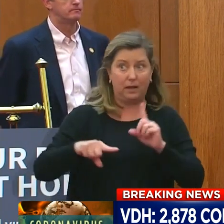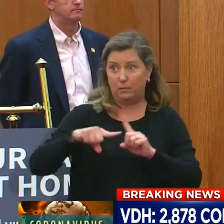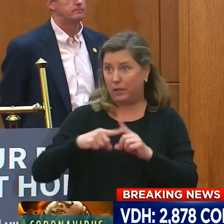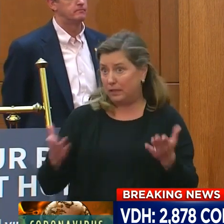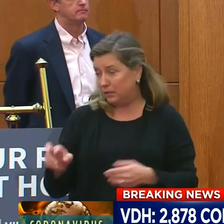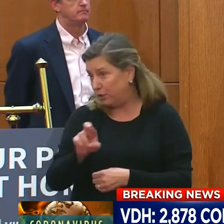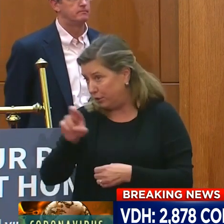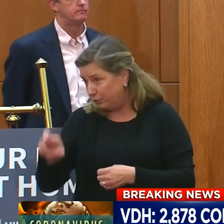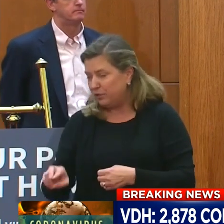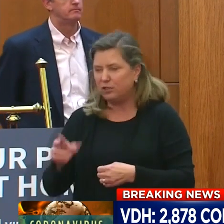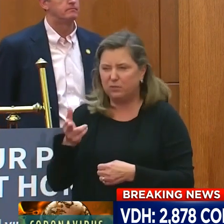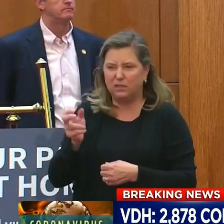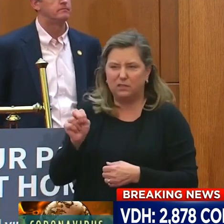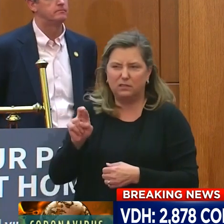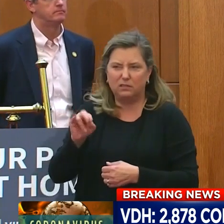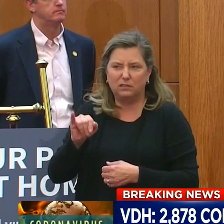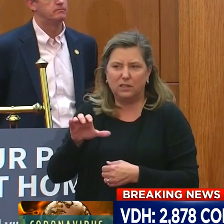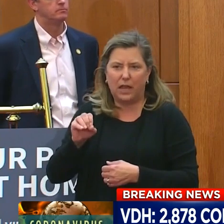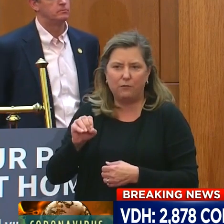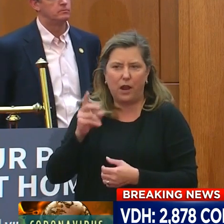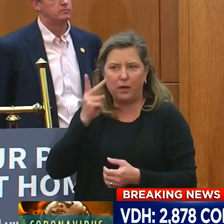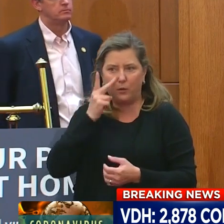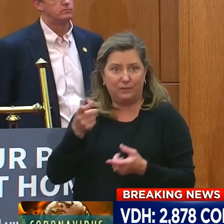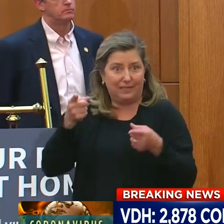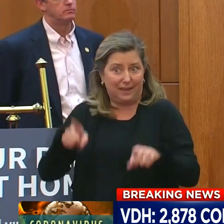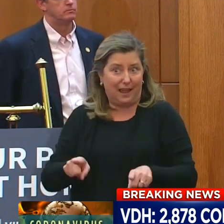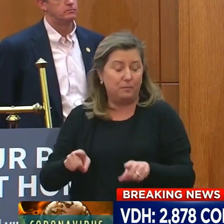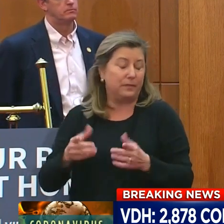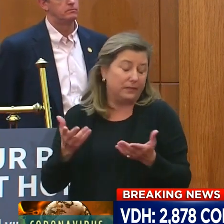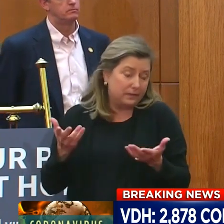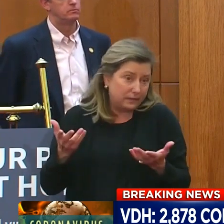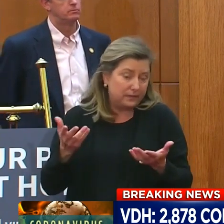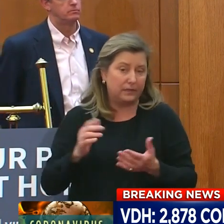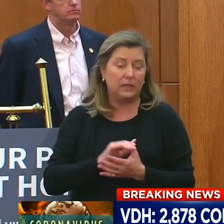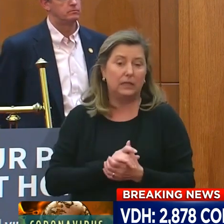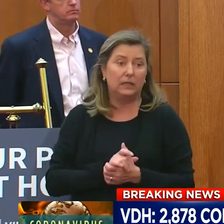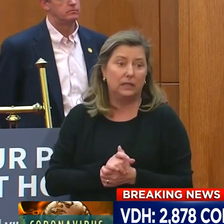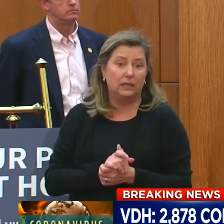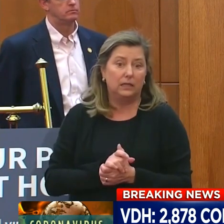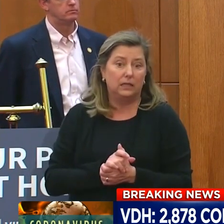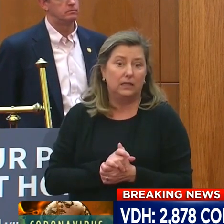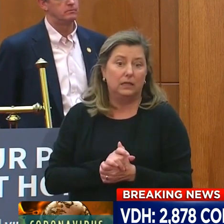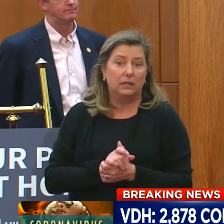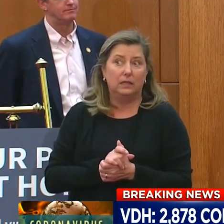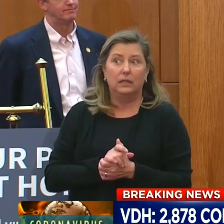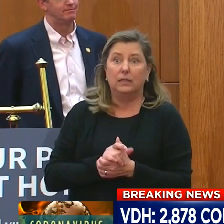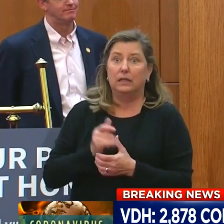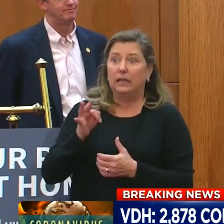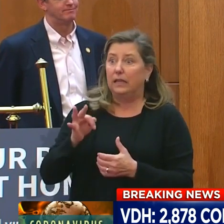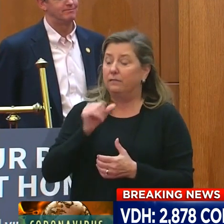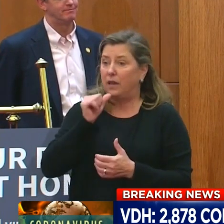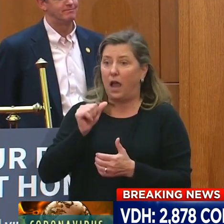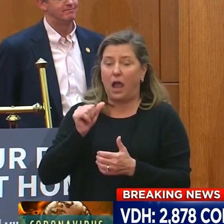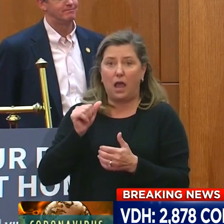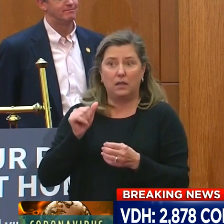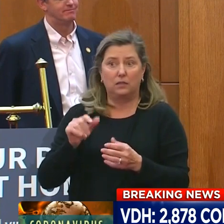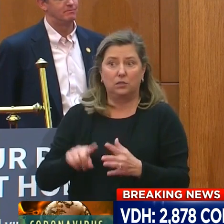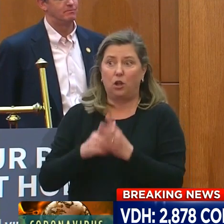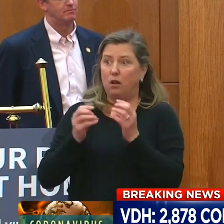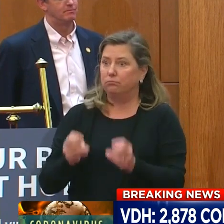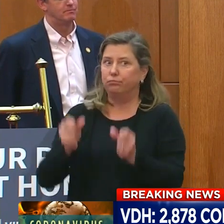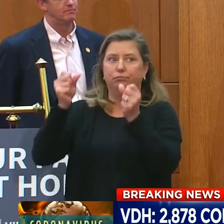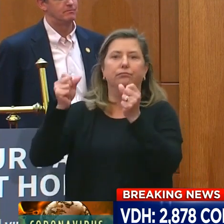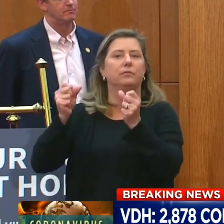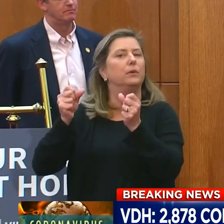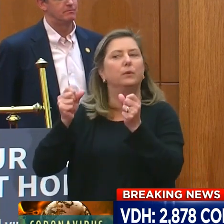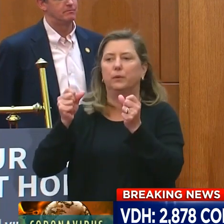and Henrico, for example, is that if you don't get on that soon enough, you get a very wide,